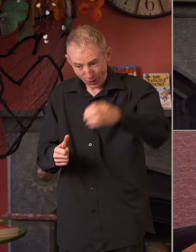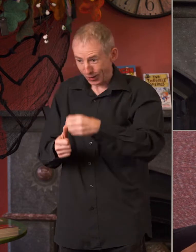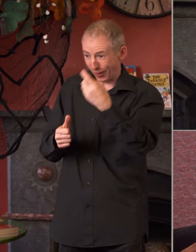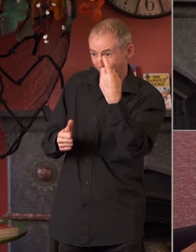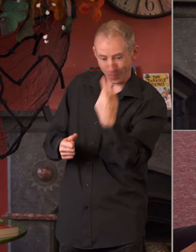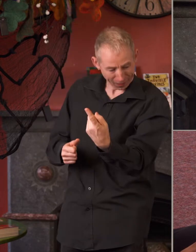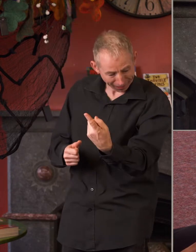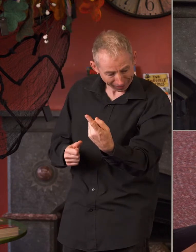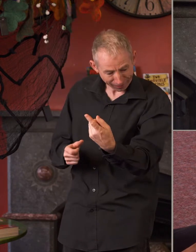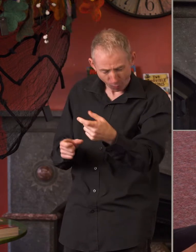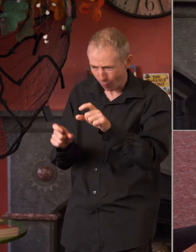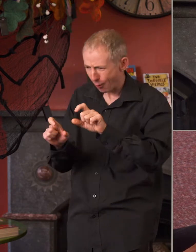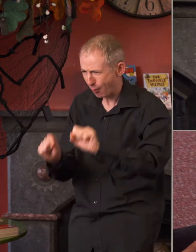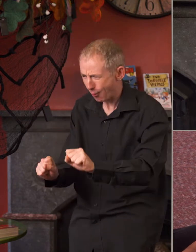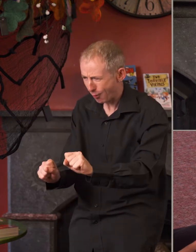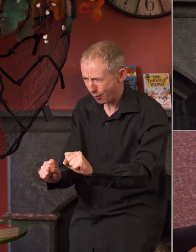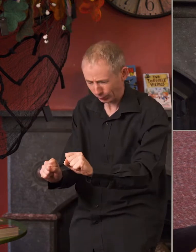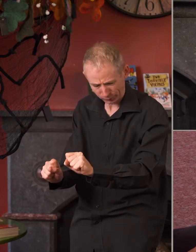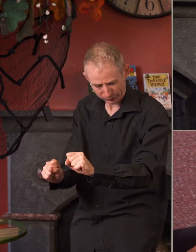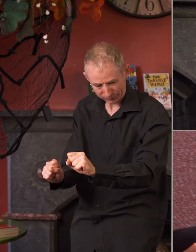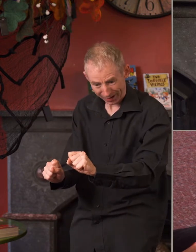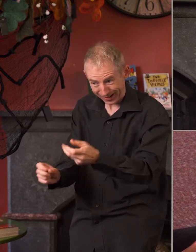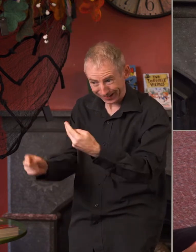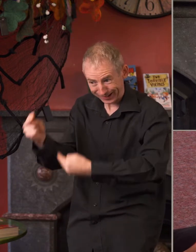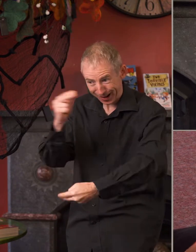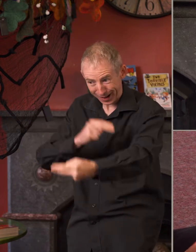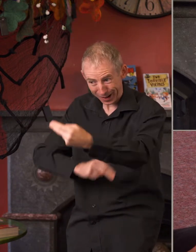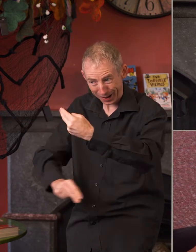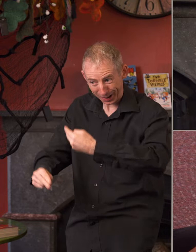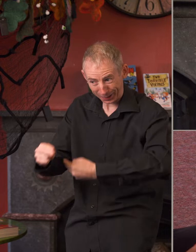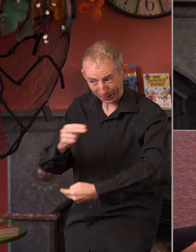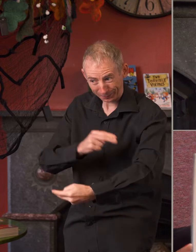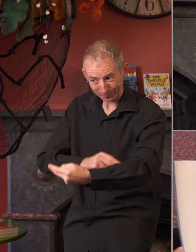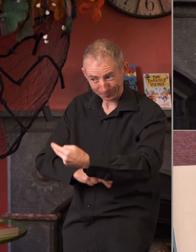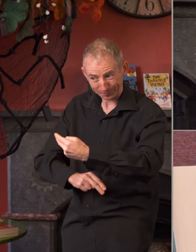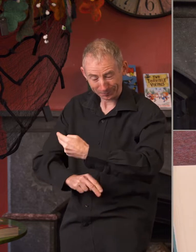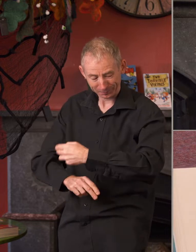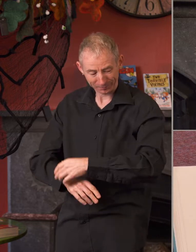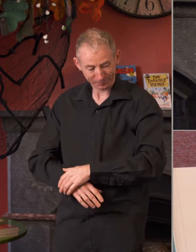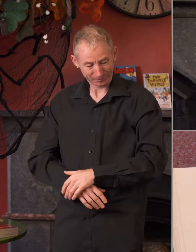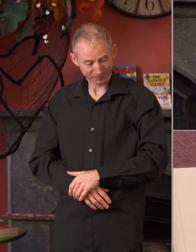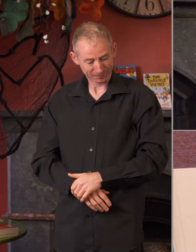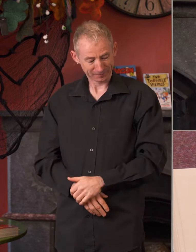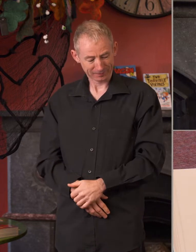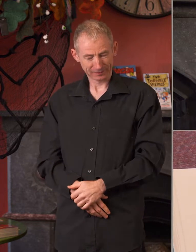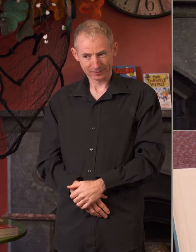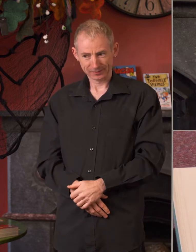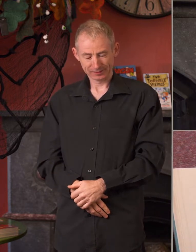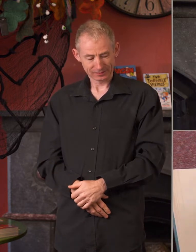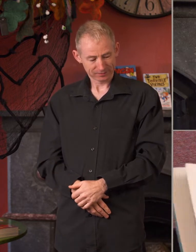bigger. Another one. Hold on tight. Here it comes.